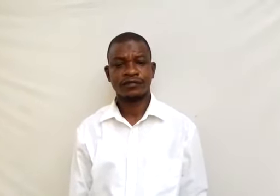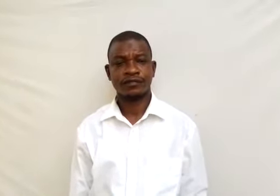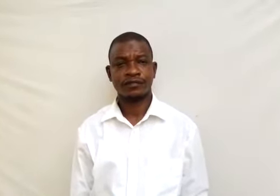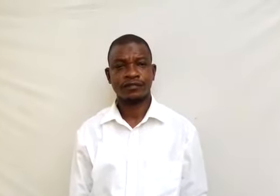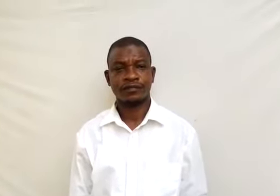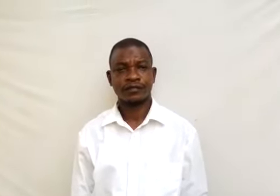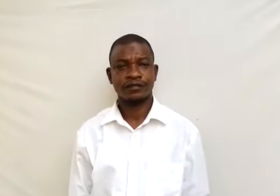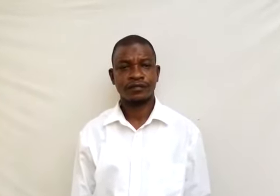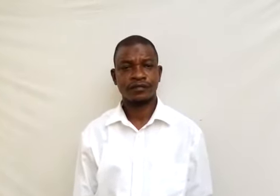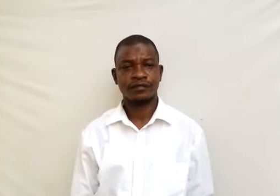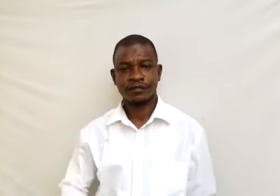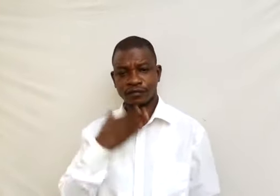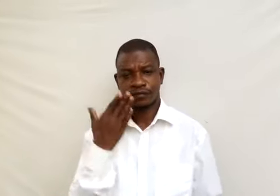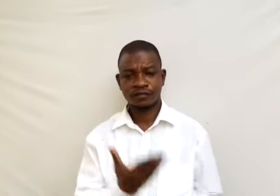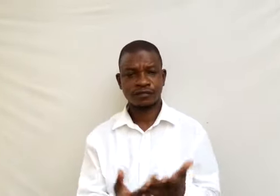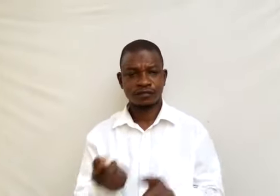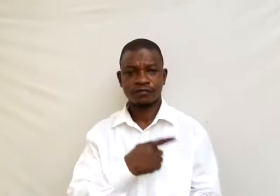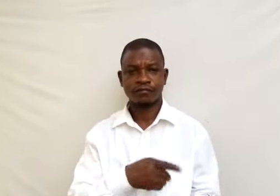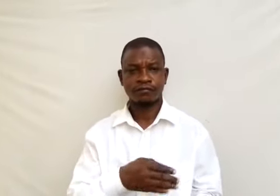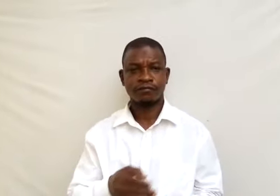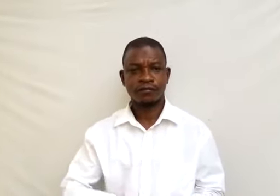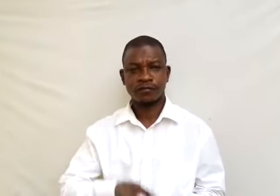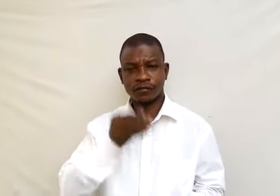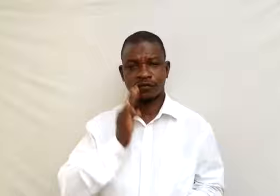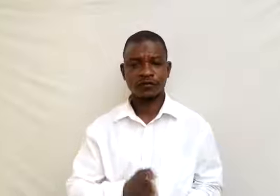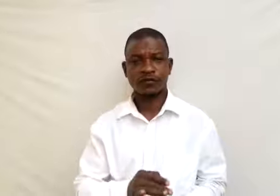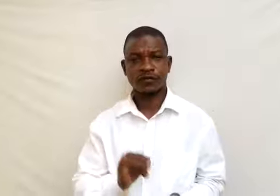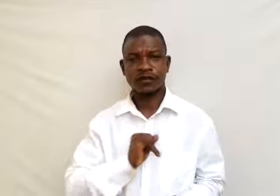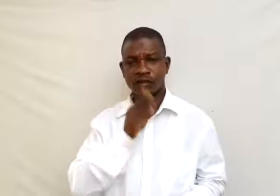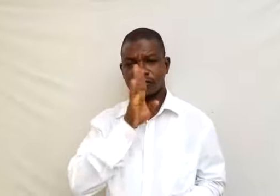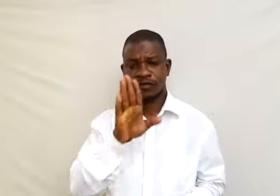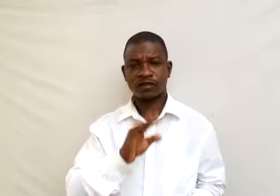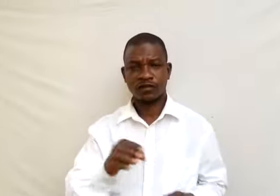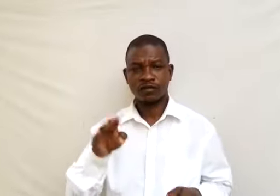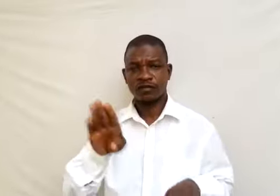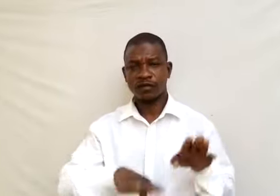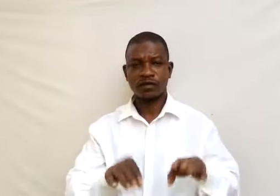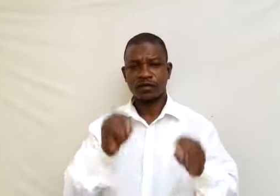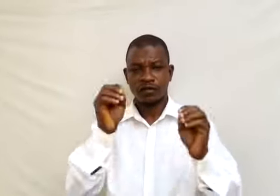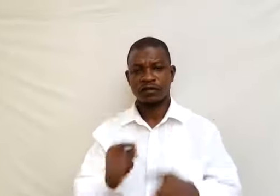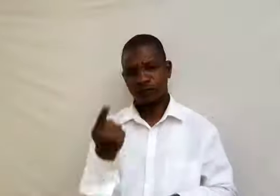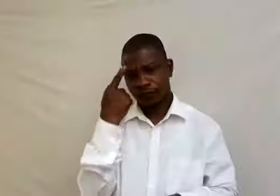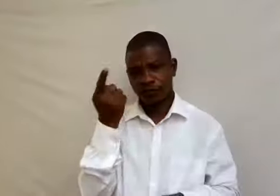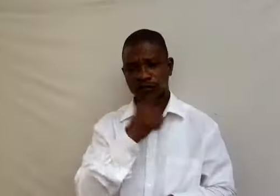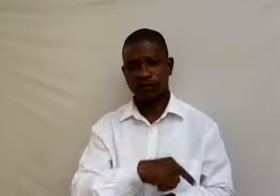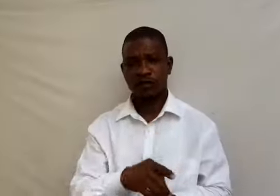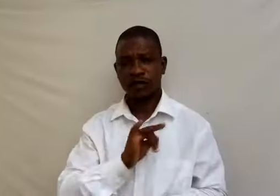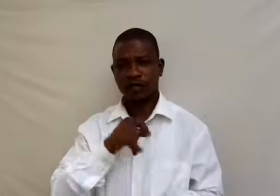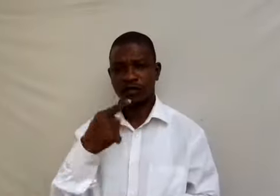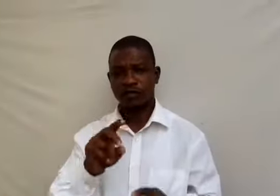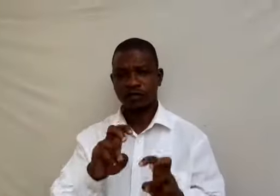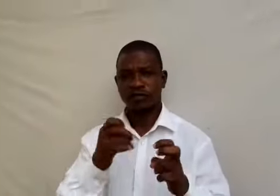good morning students I'll be your fellow teacher for today and the topic is freshwater